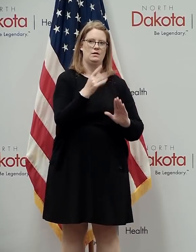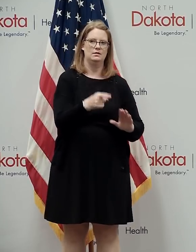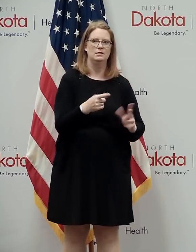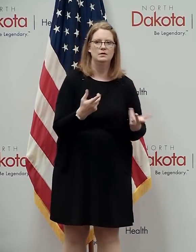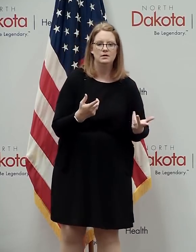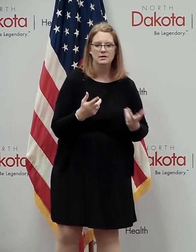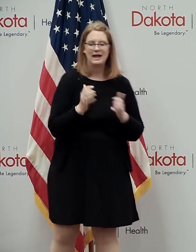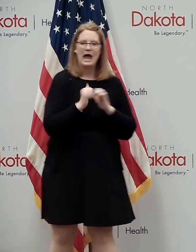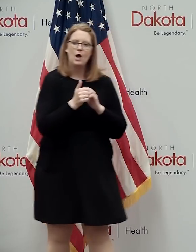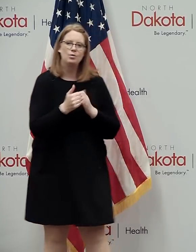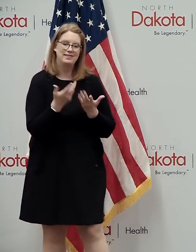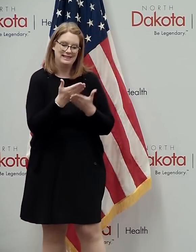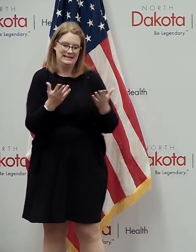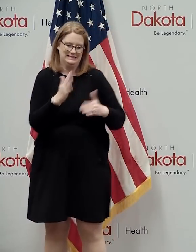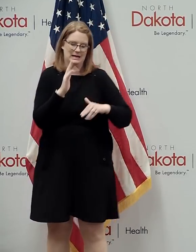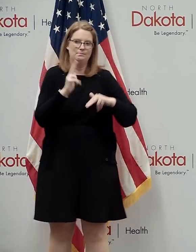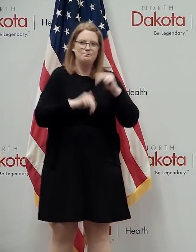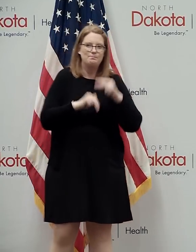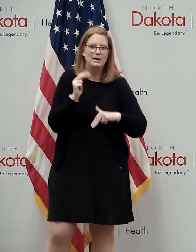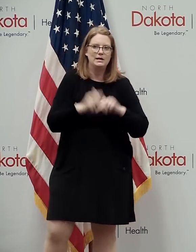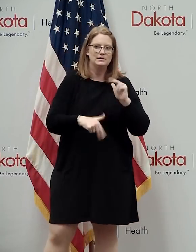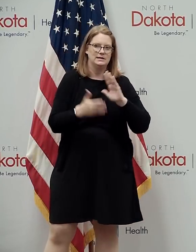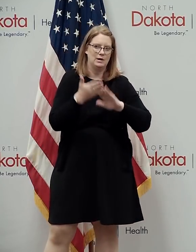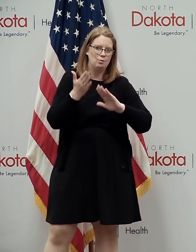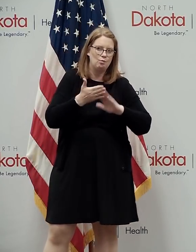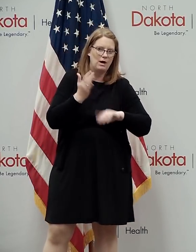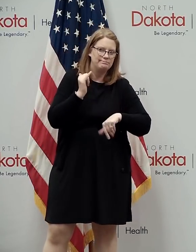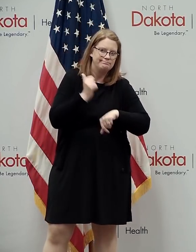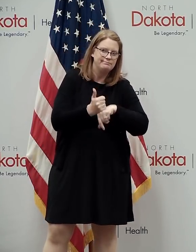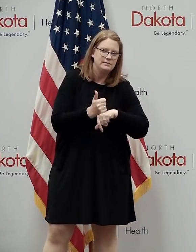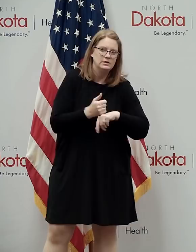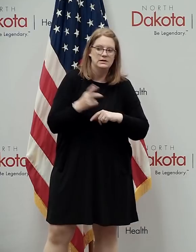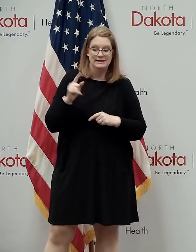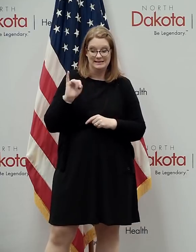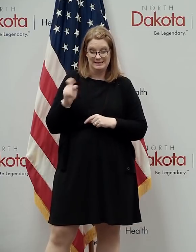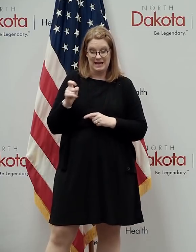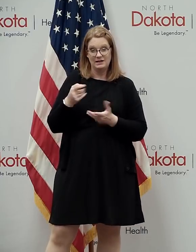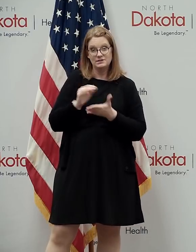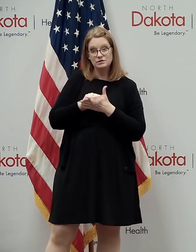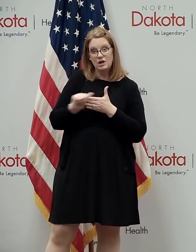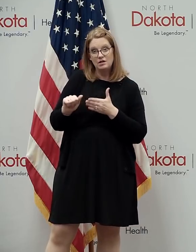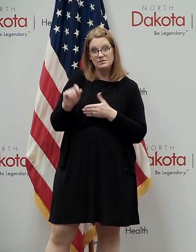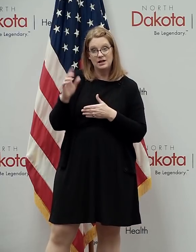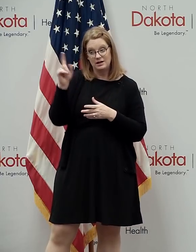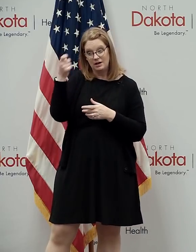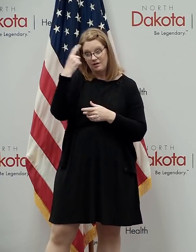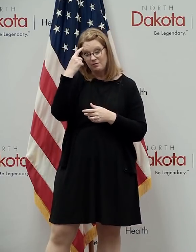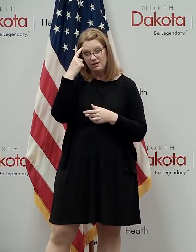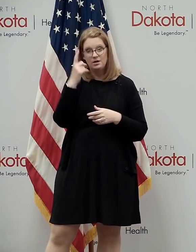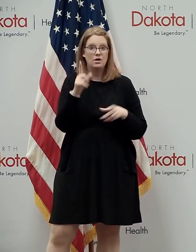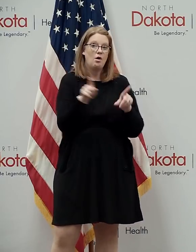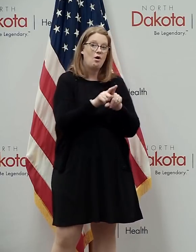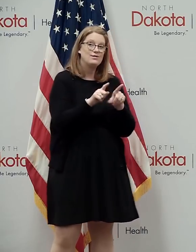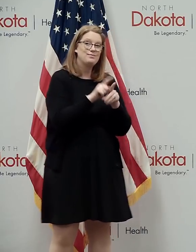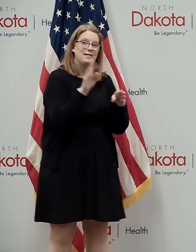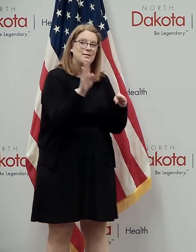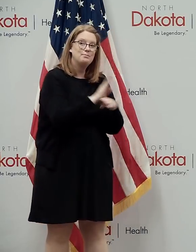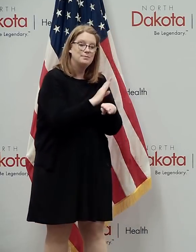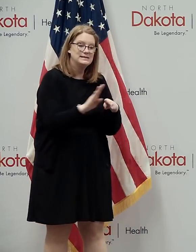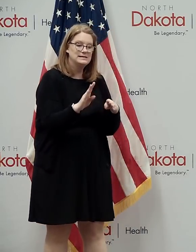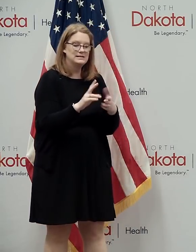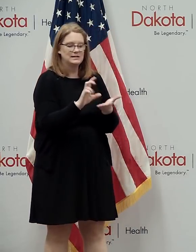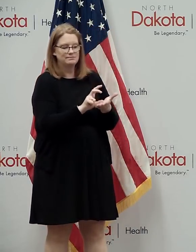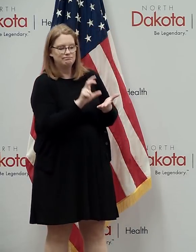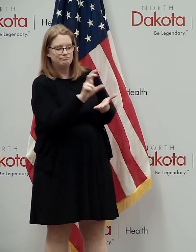infrastructure gets built in our country is not just by tax dollars and governments, it's by the private sector investing in